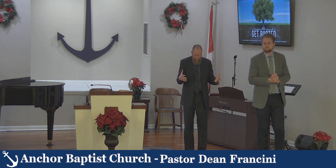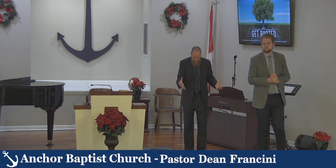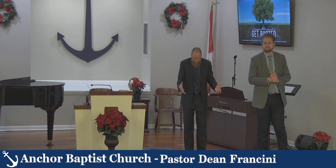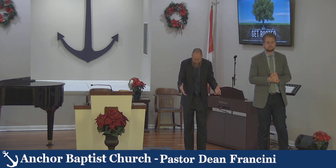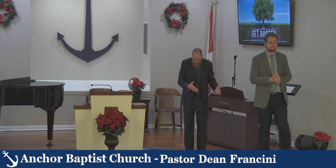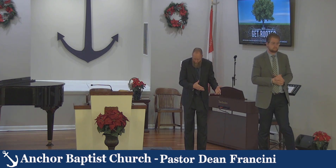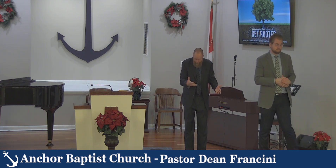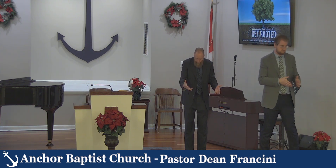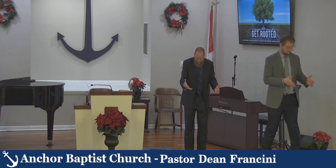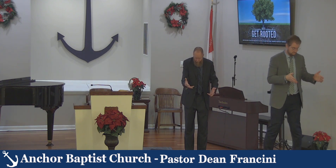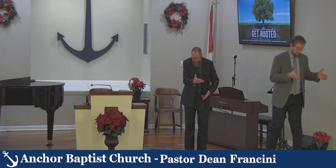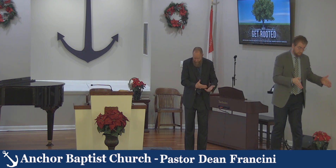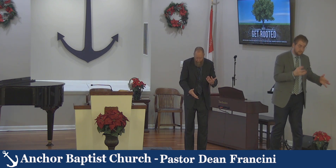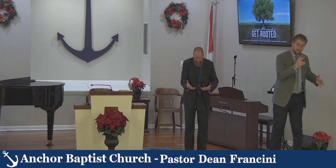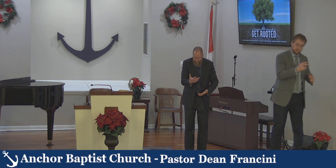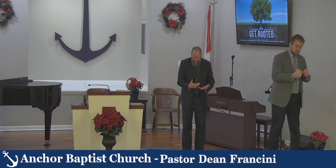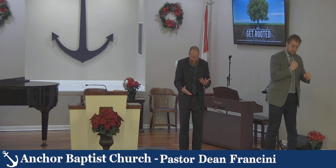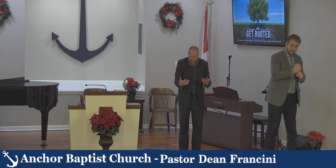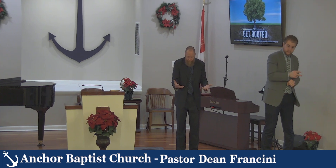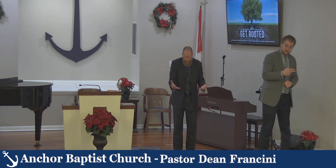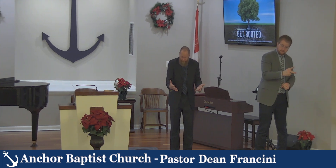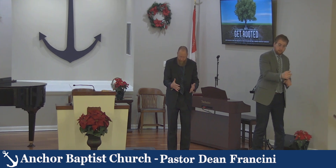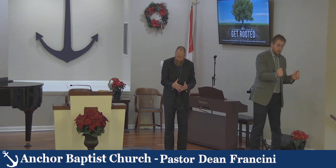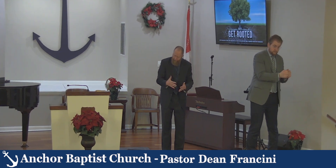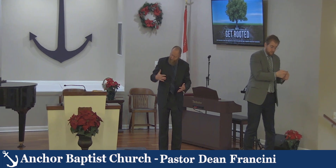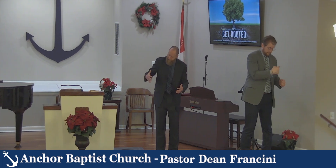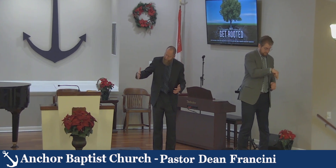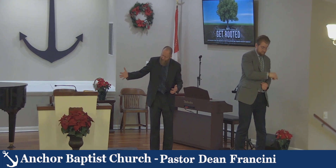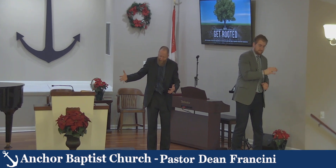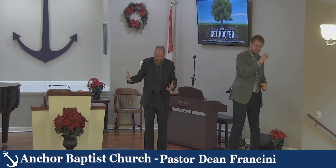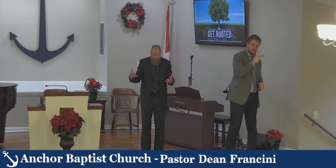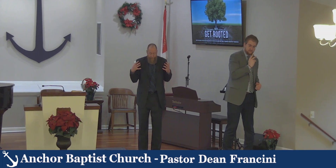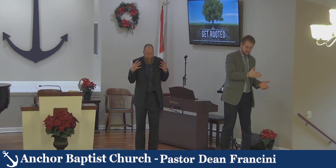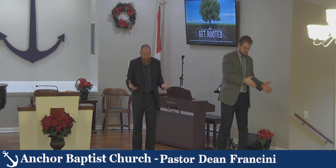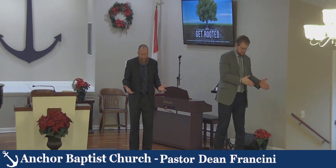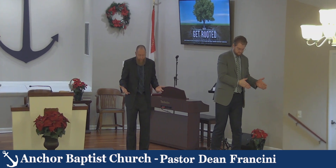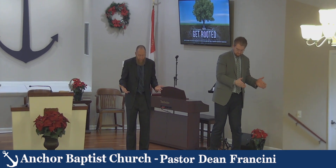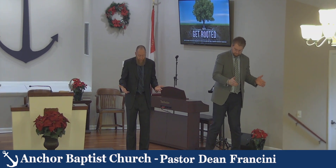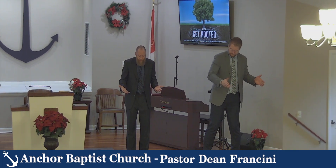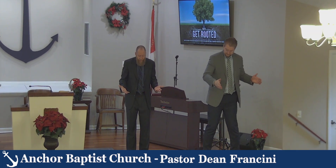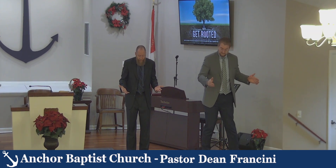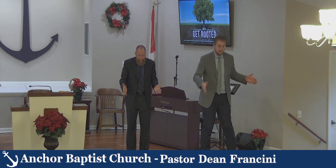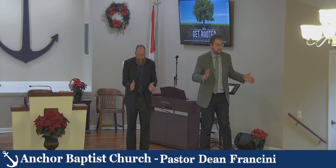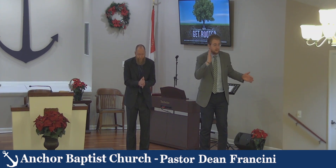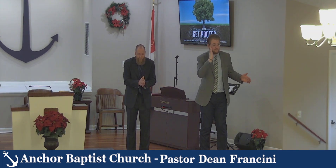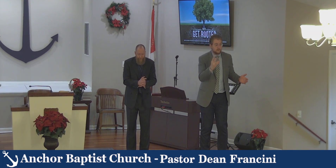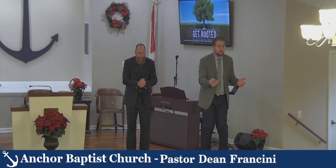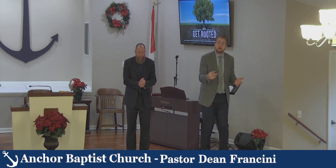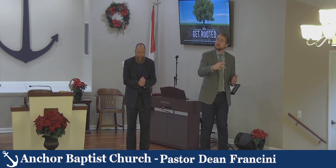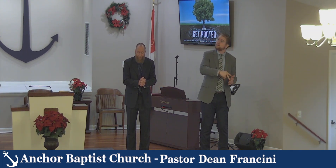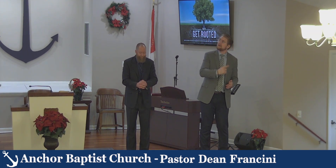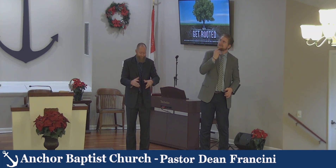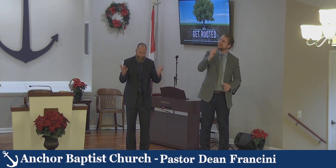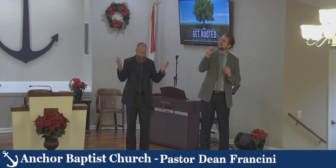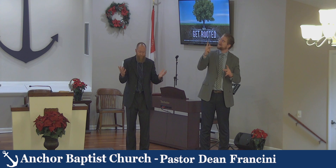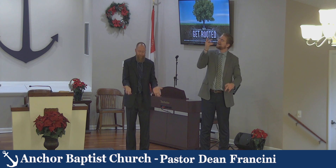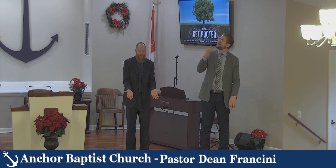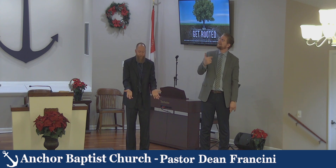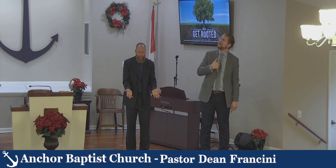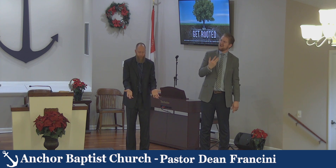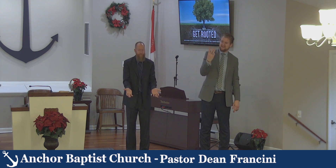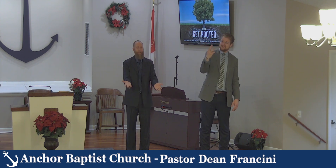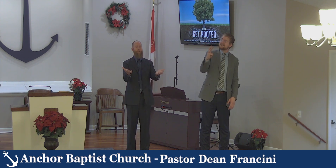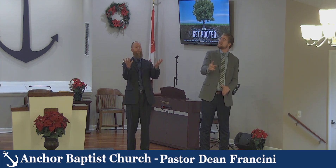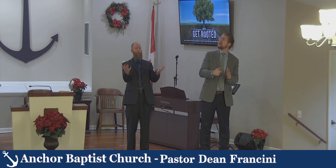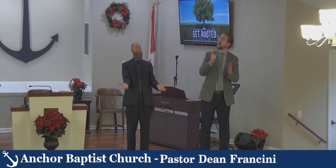Those 2 years that Paul was with them and encouraging them and teaching them, and certainly for years after, they would get up in the morning and say, okay, God, I got 16